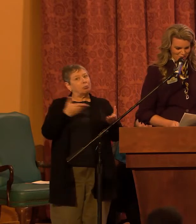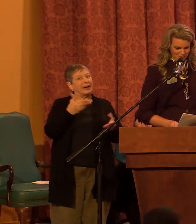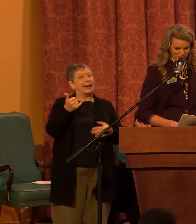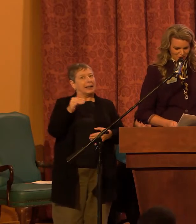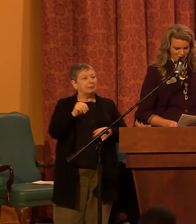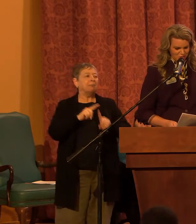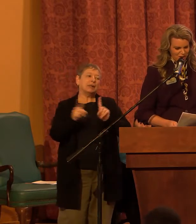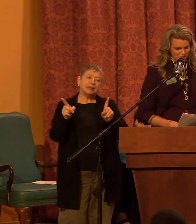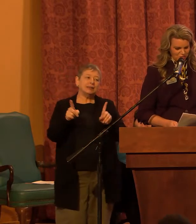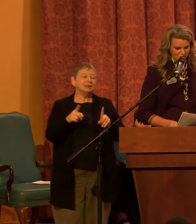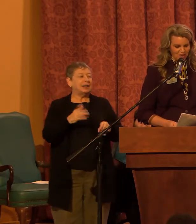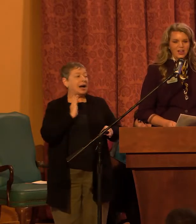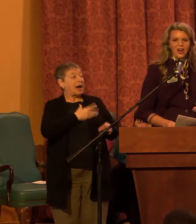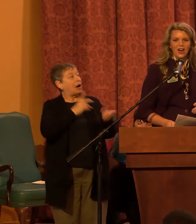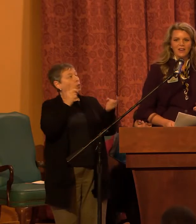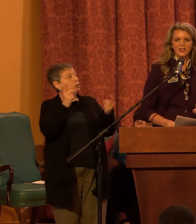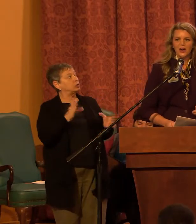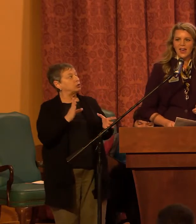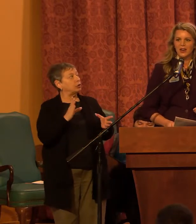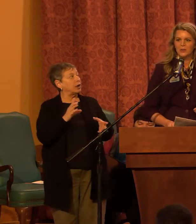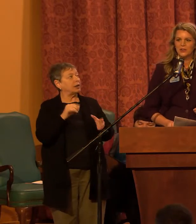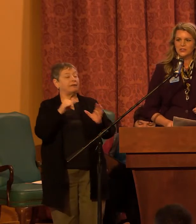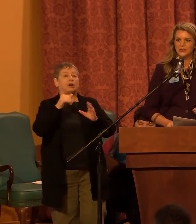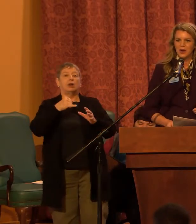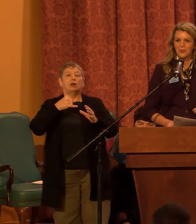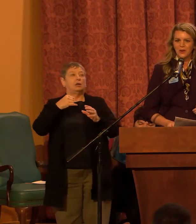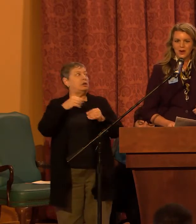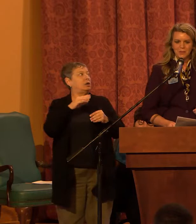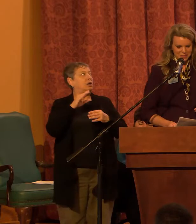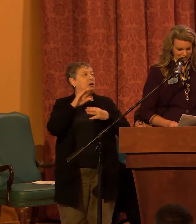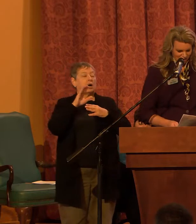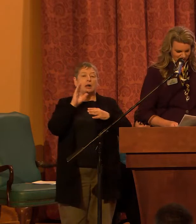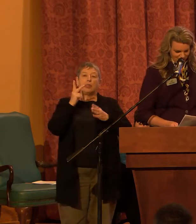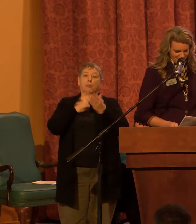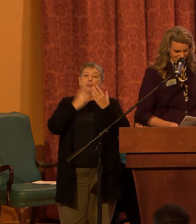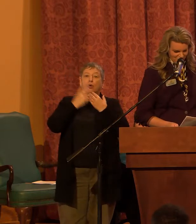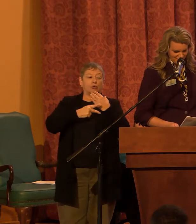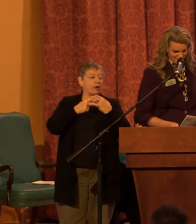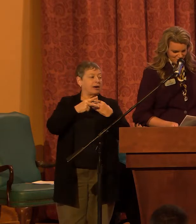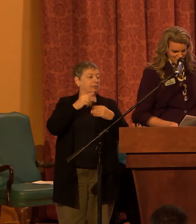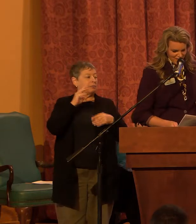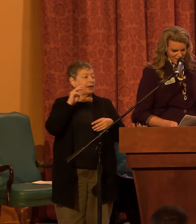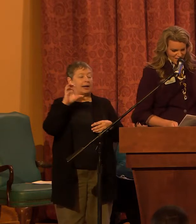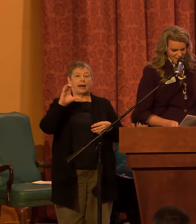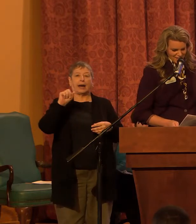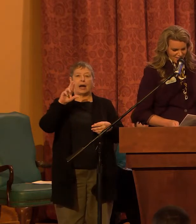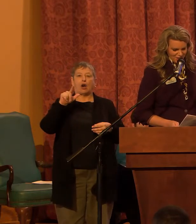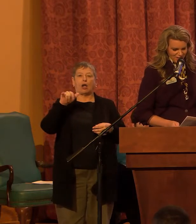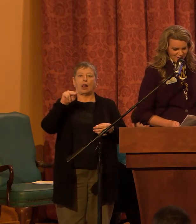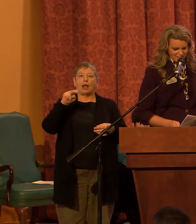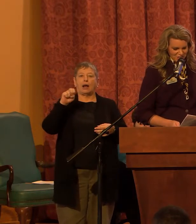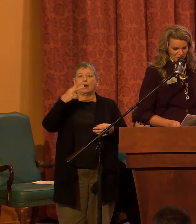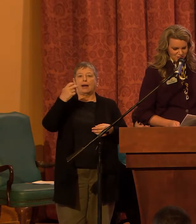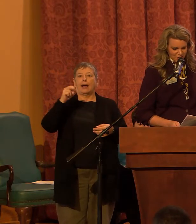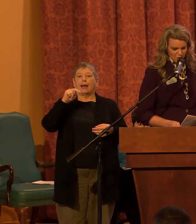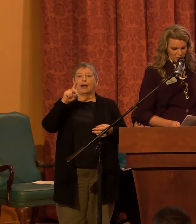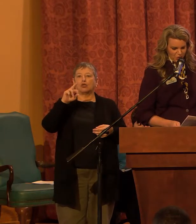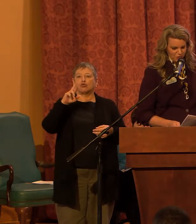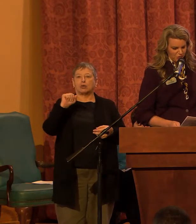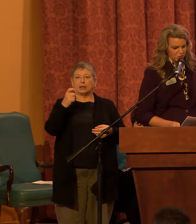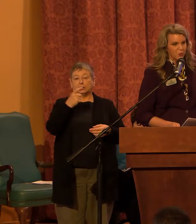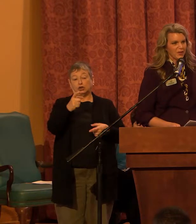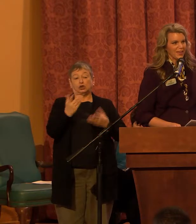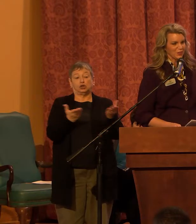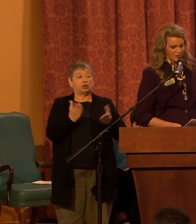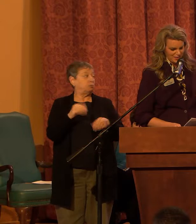is our director of the Art Caddo Bossier's GREAT program, Ms. Caroline Hendricks. Caroline has served in her